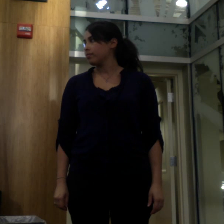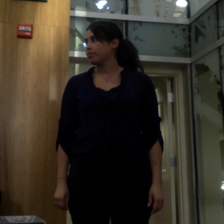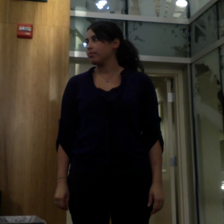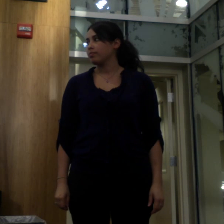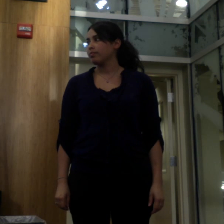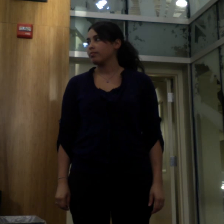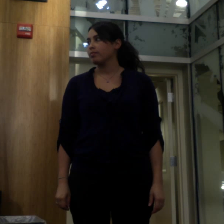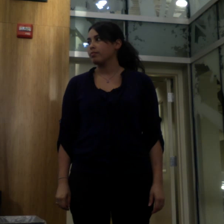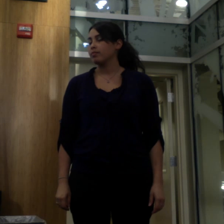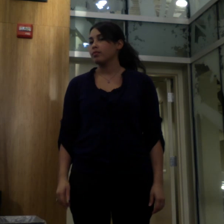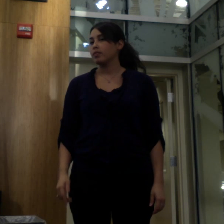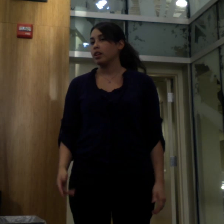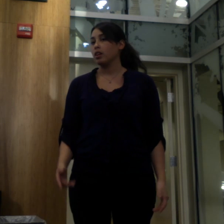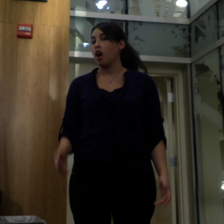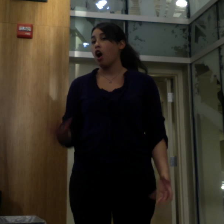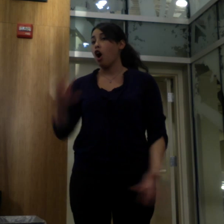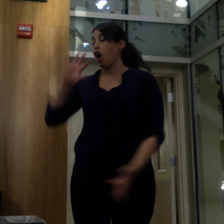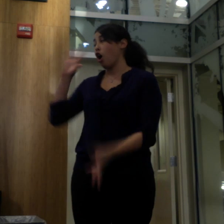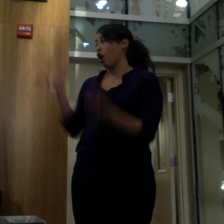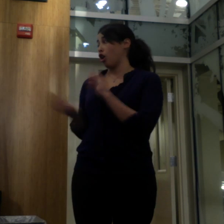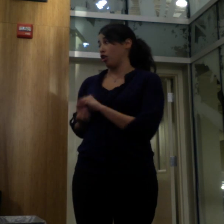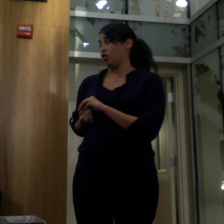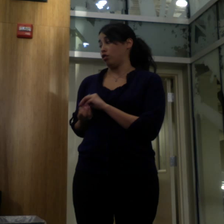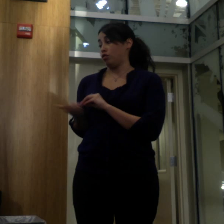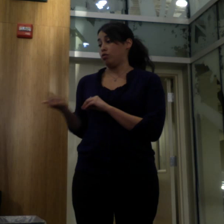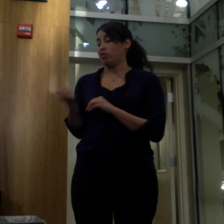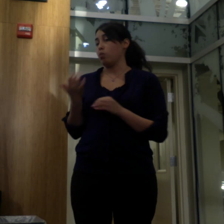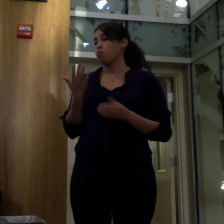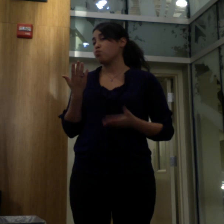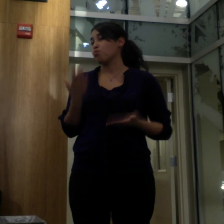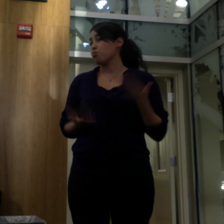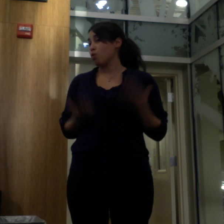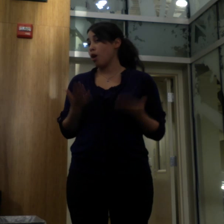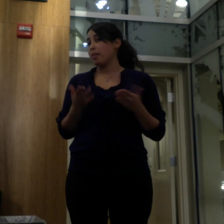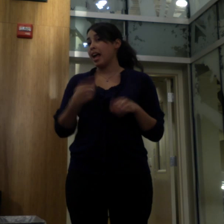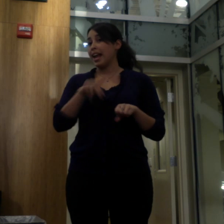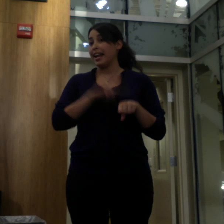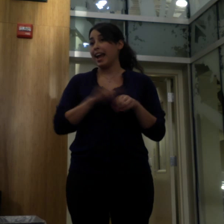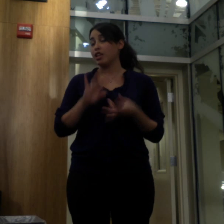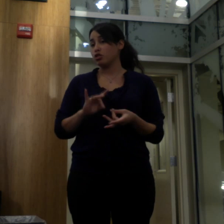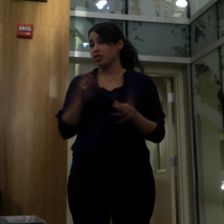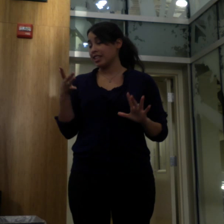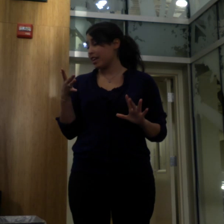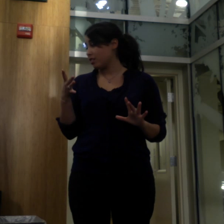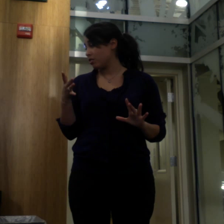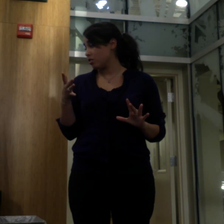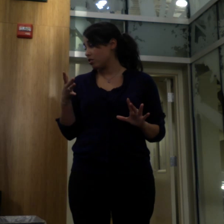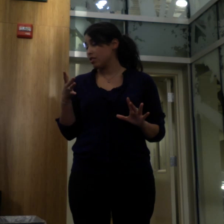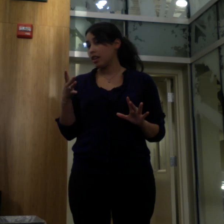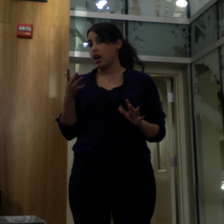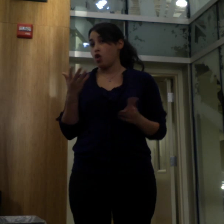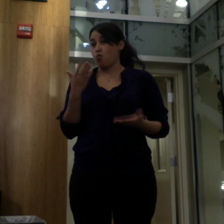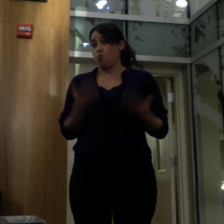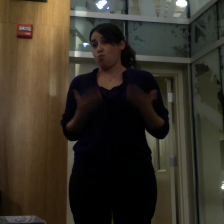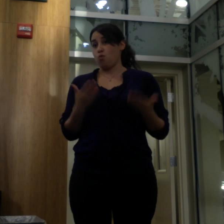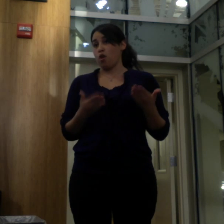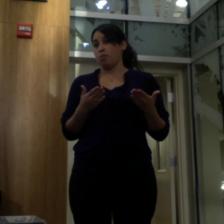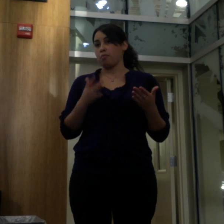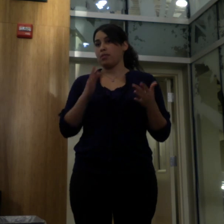I would say with all of these that we have, probably the natural disasters and probably the